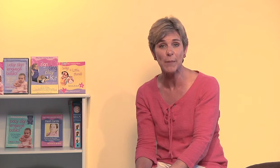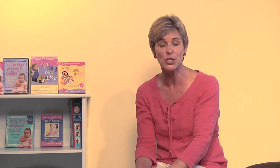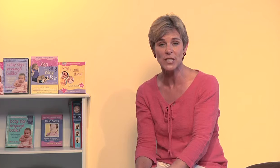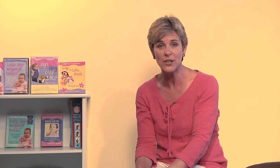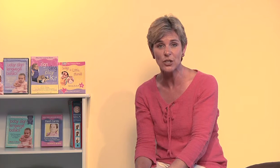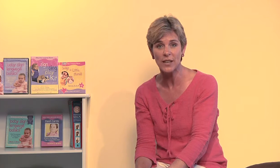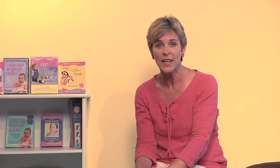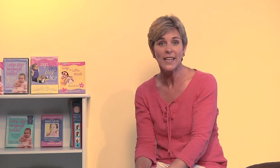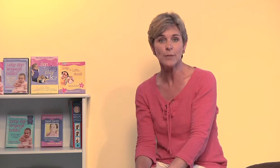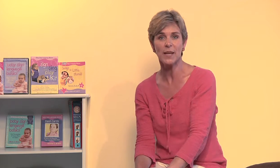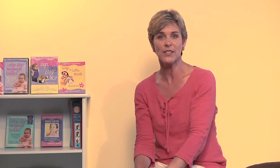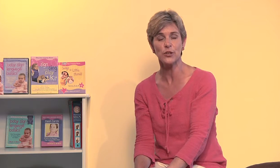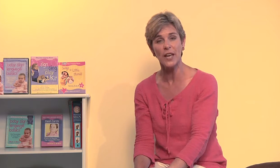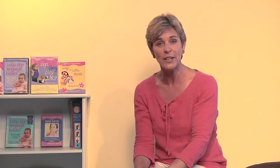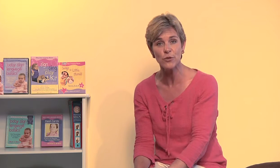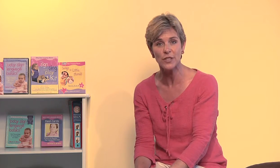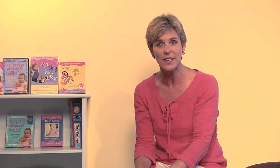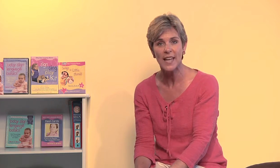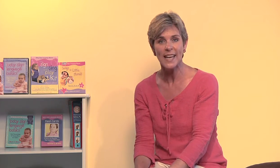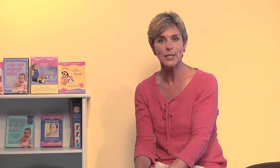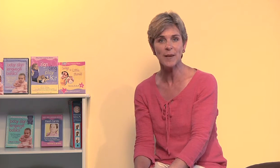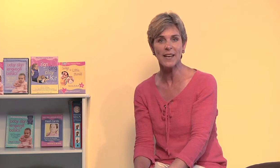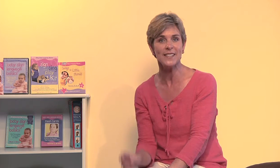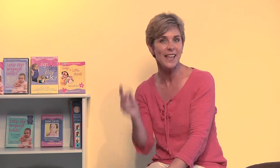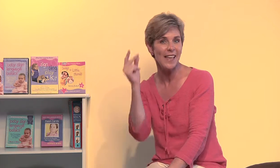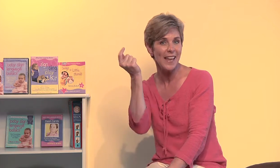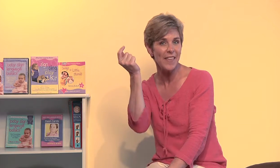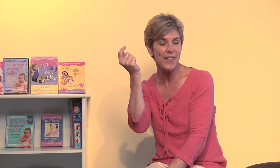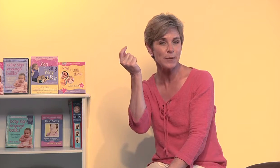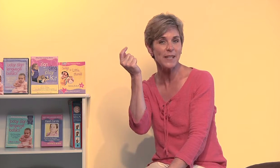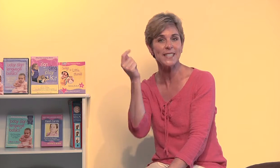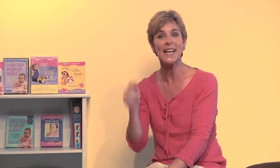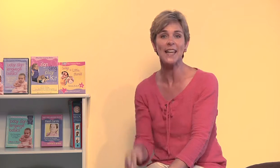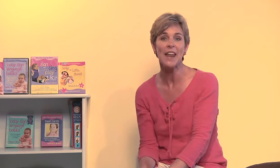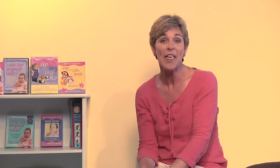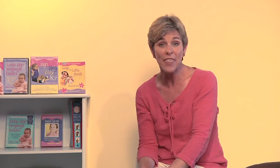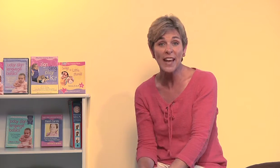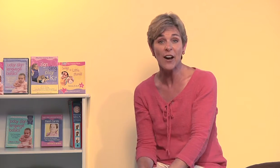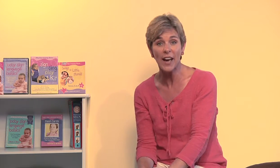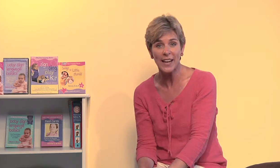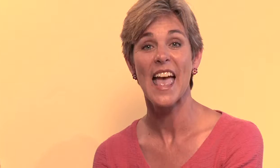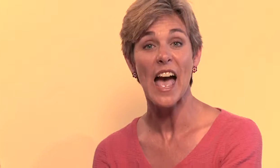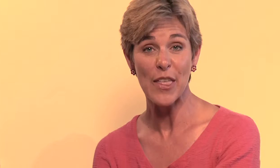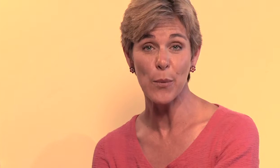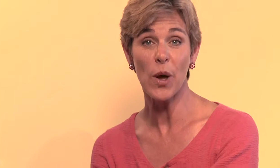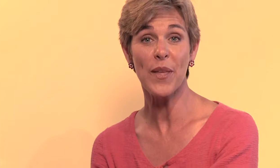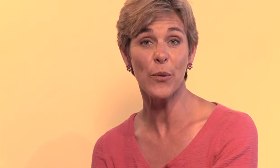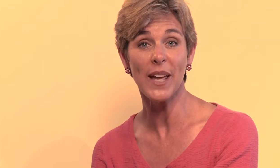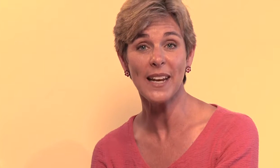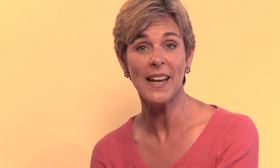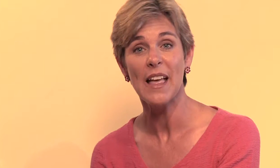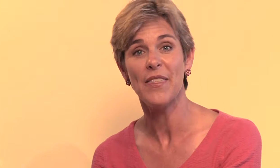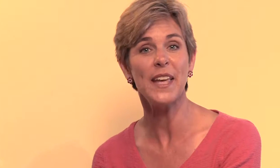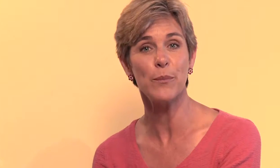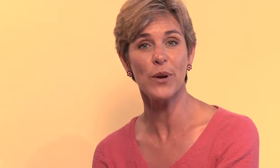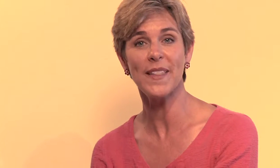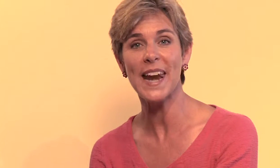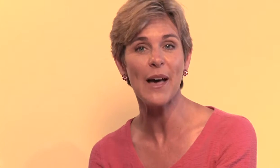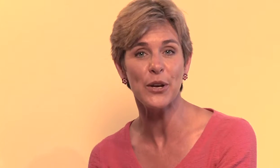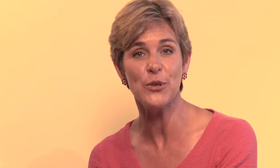much attention isn't because they're not interested. It's because in that split second, they got it. And then when they're ready, they can bring that out and use